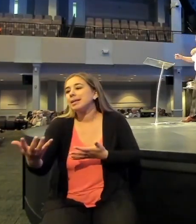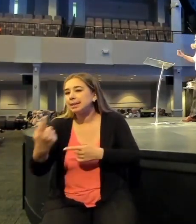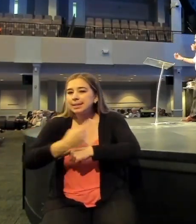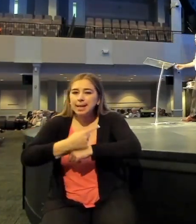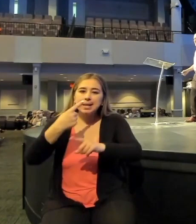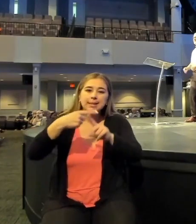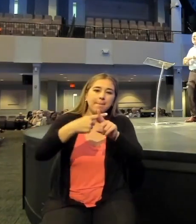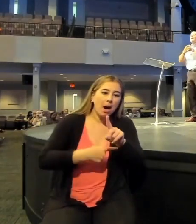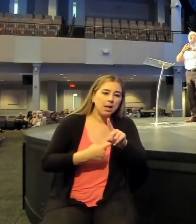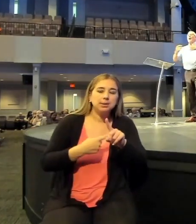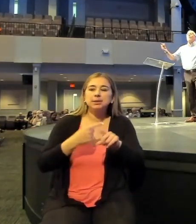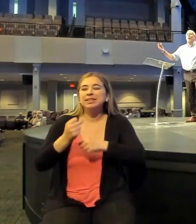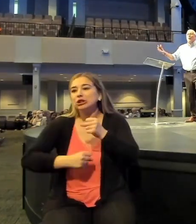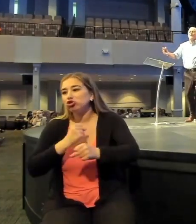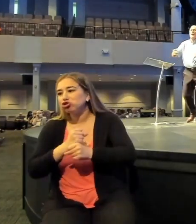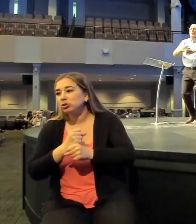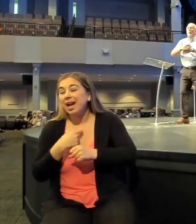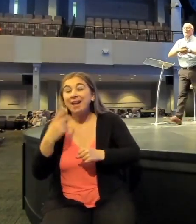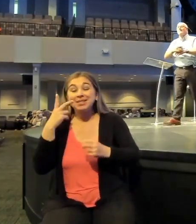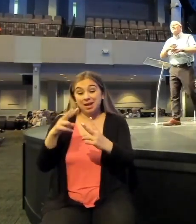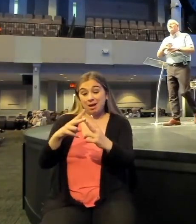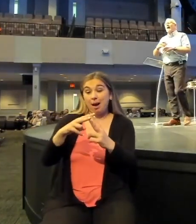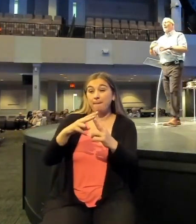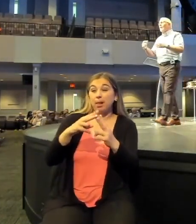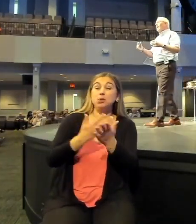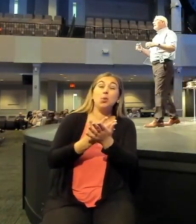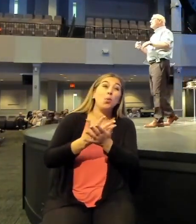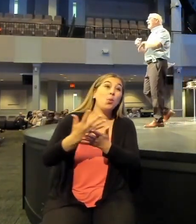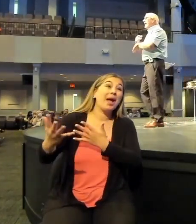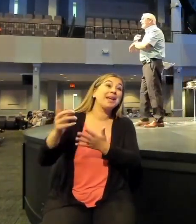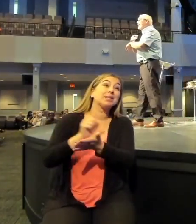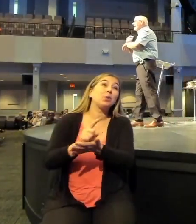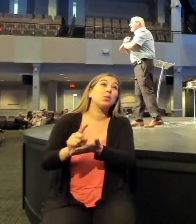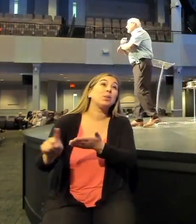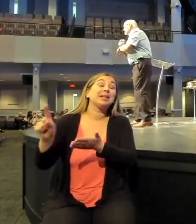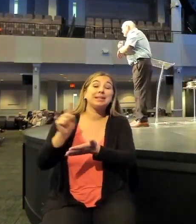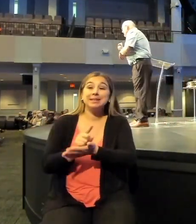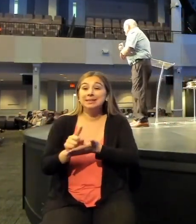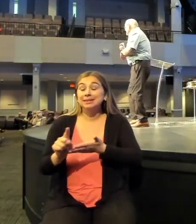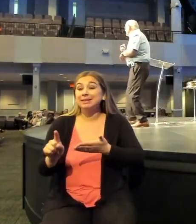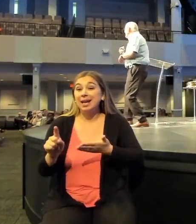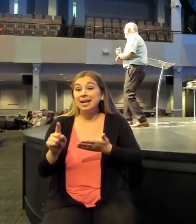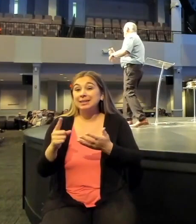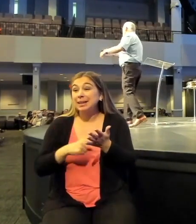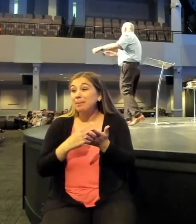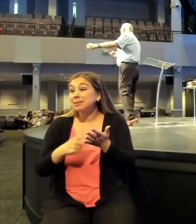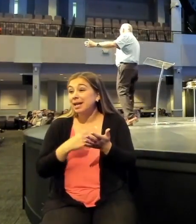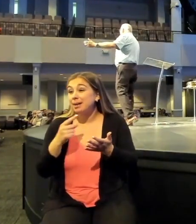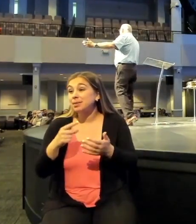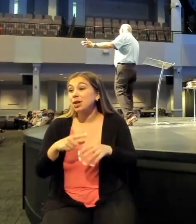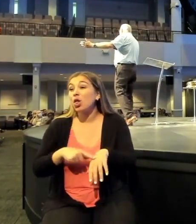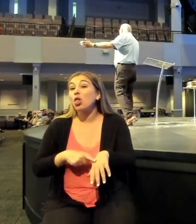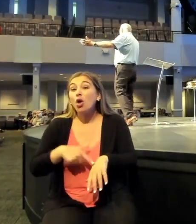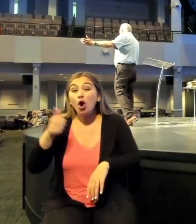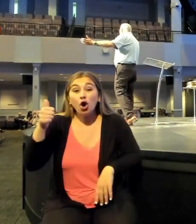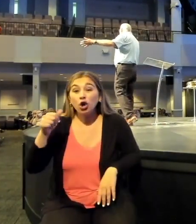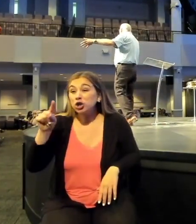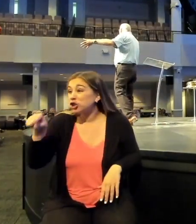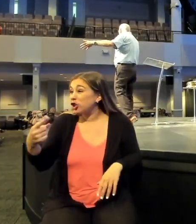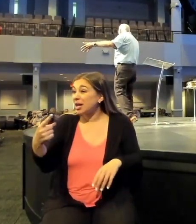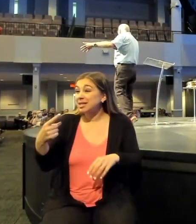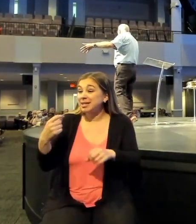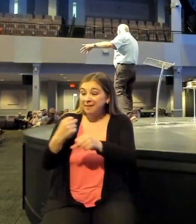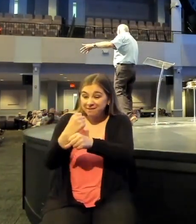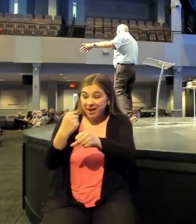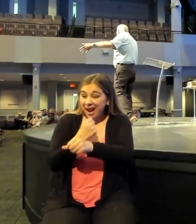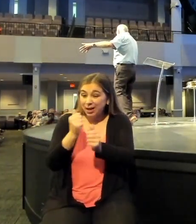days and months and years. I've seen couples waste entire weeks and sometimes even longer, just